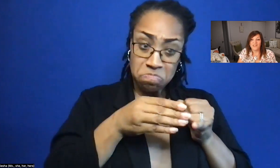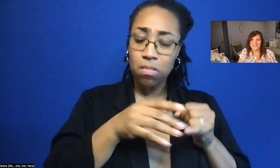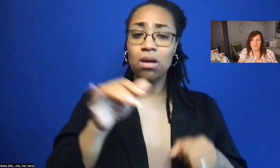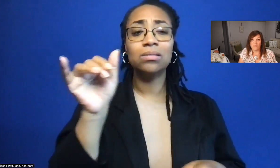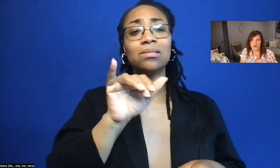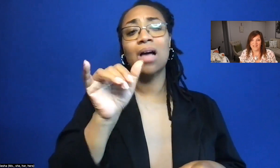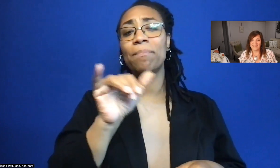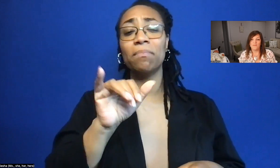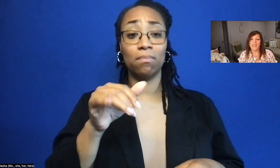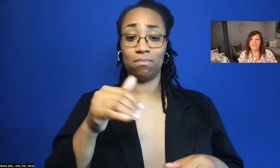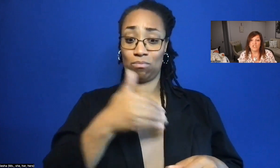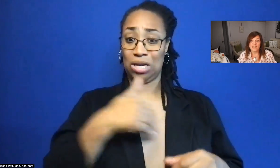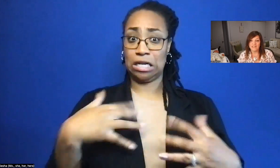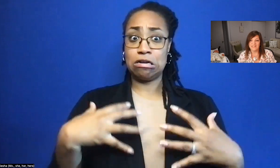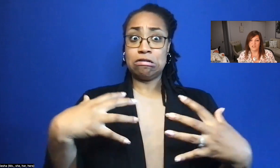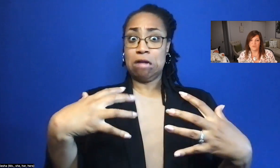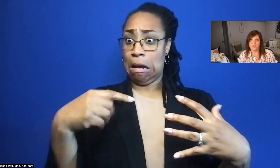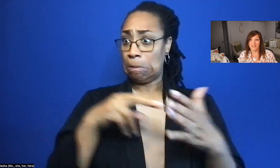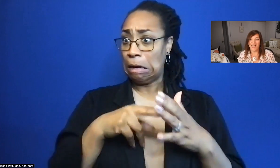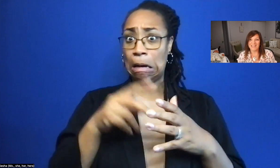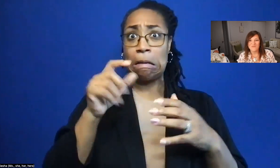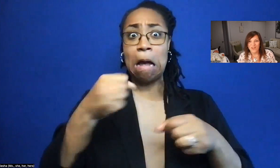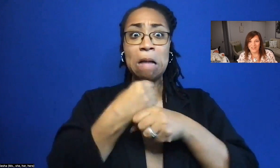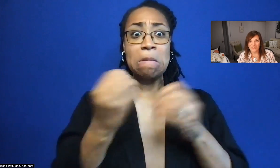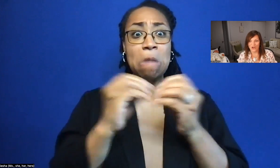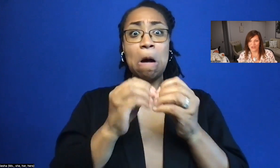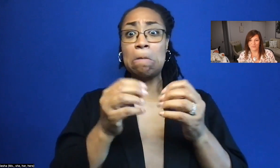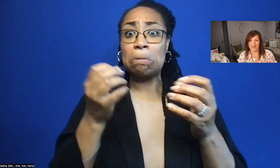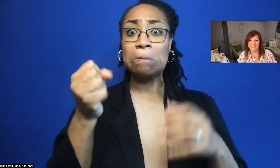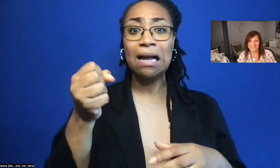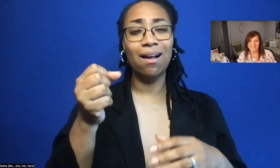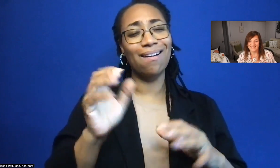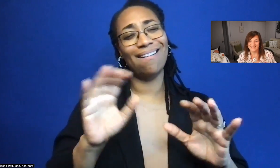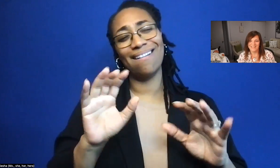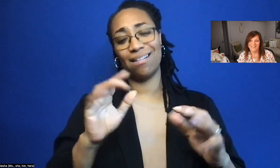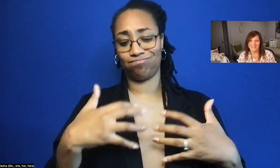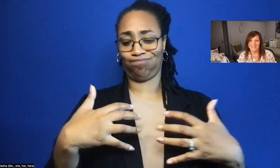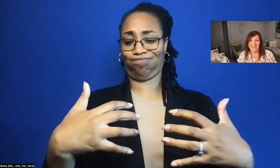Very small breasts can make just as much milk as very large breasts.